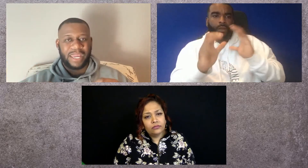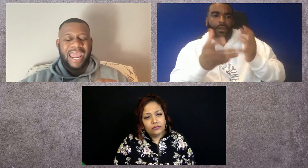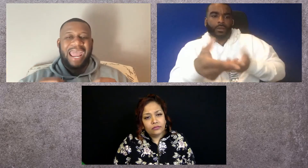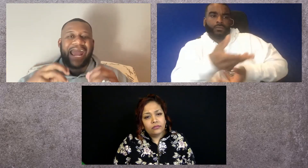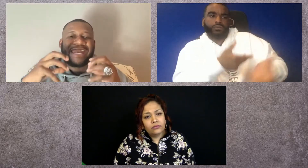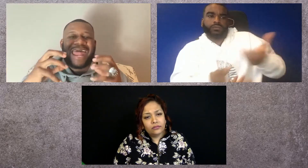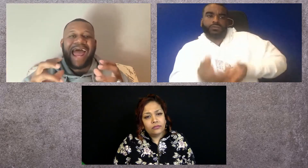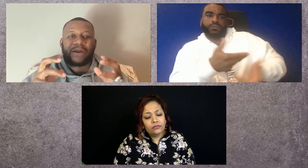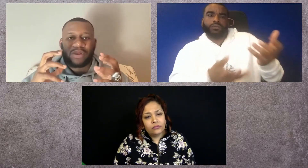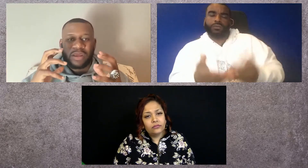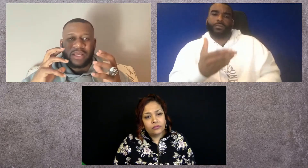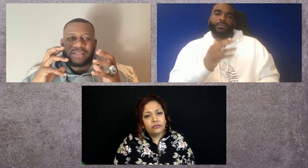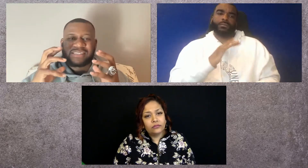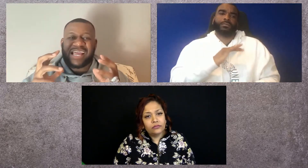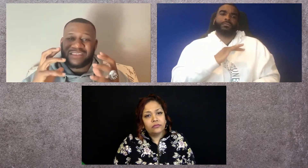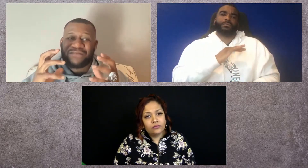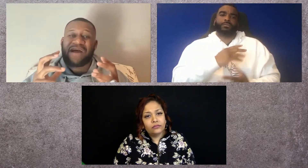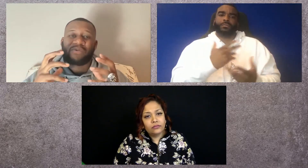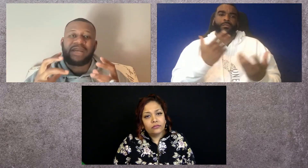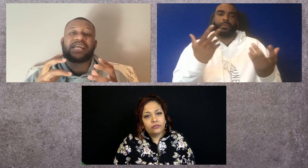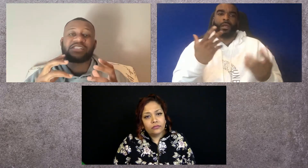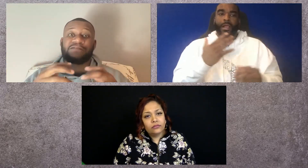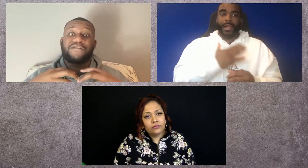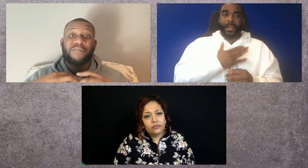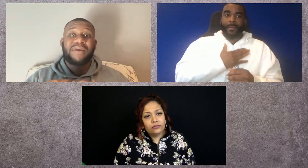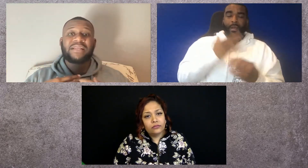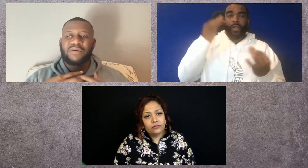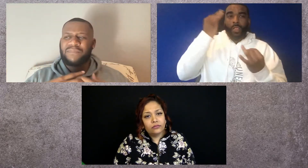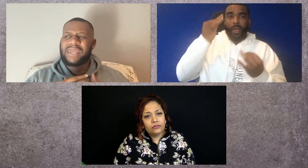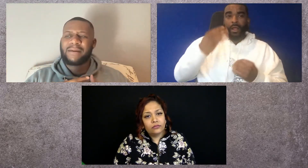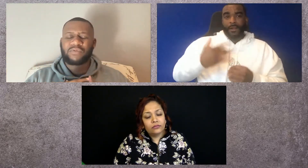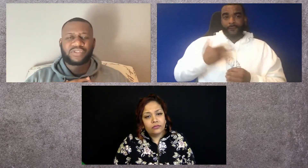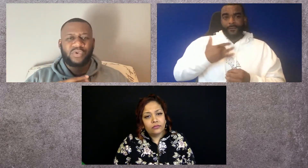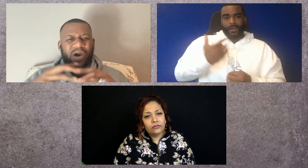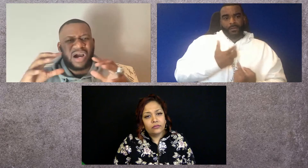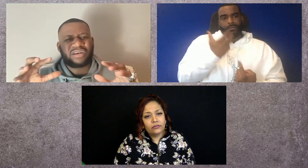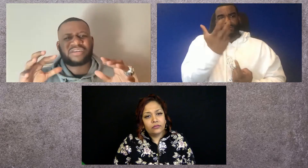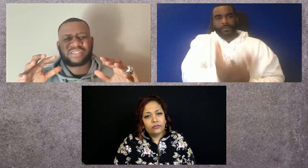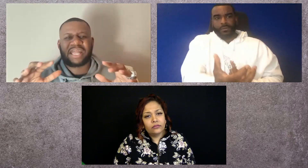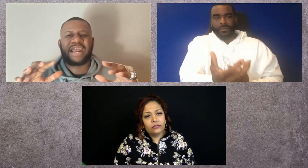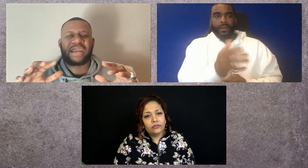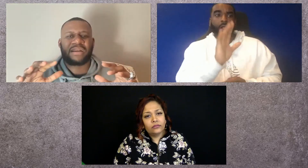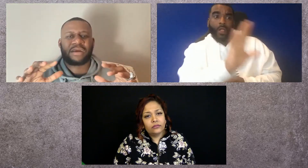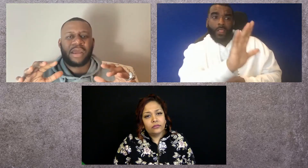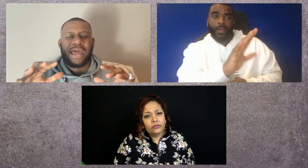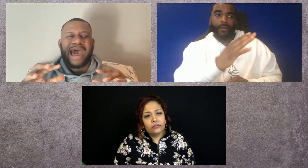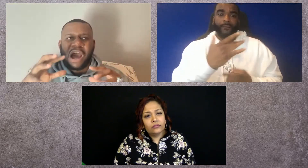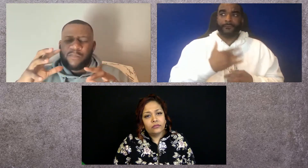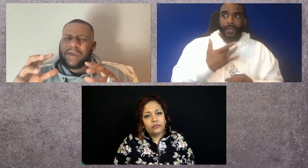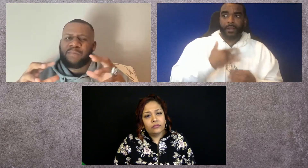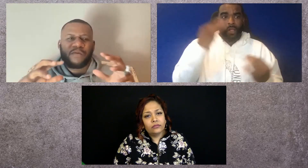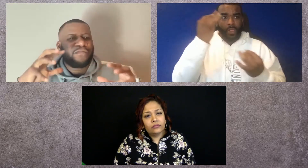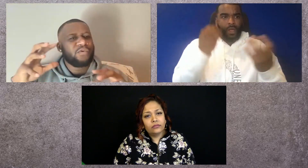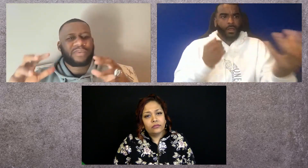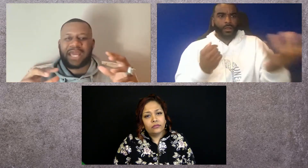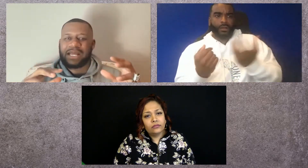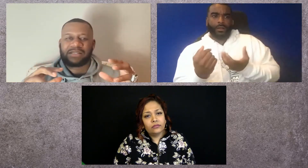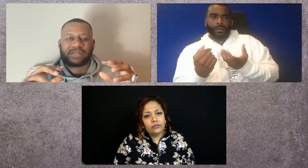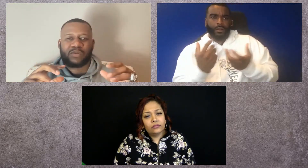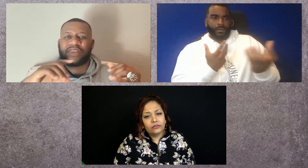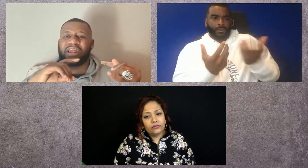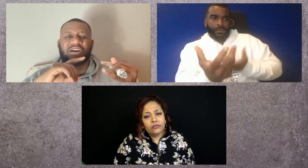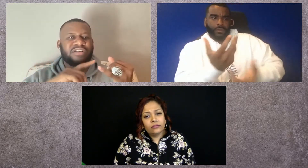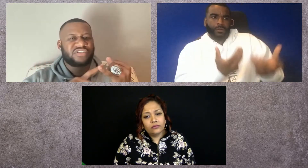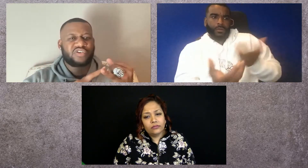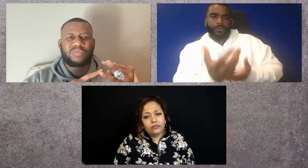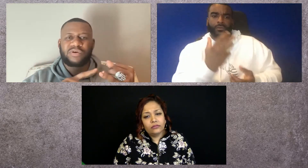me. And that set the foundation for me to be able to understand how people view